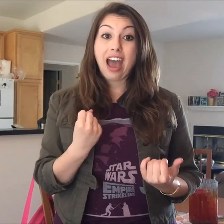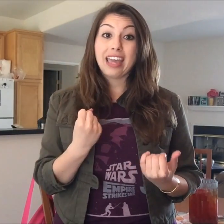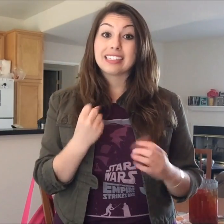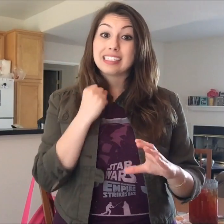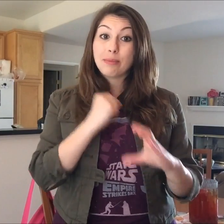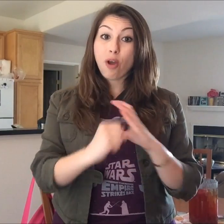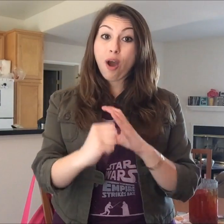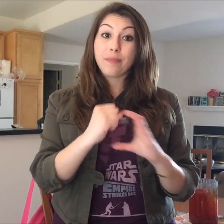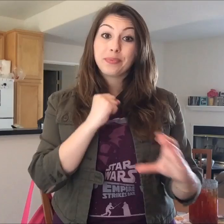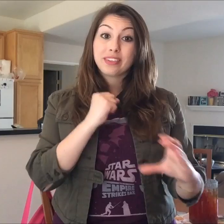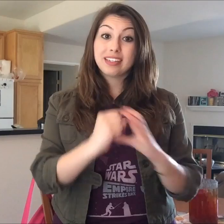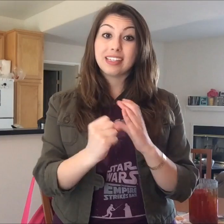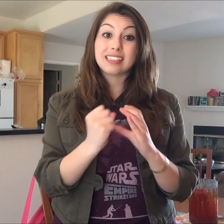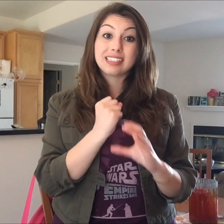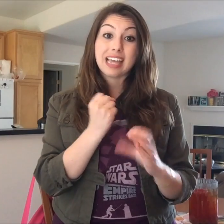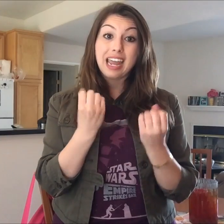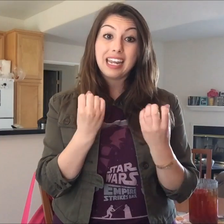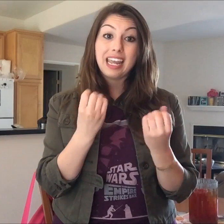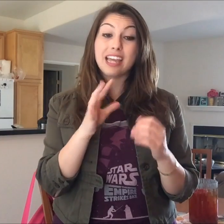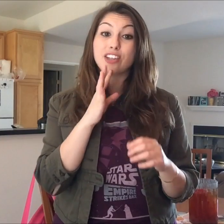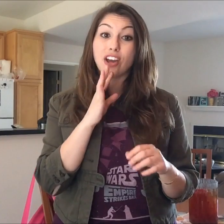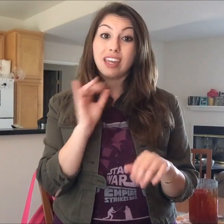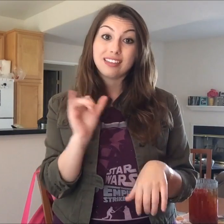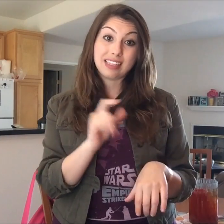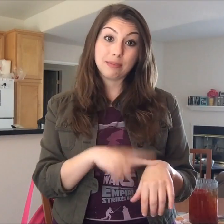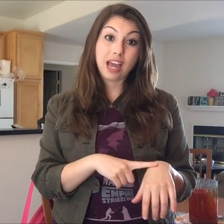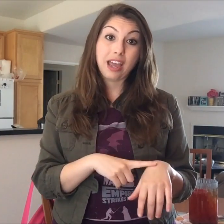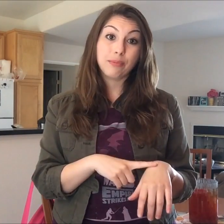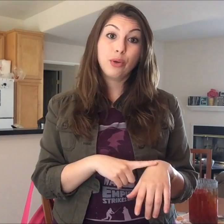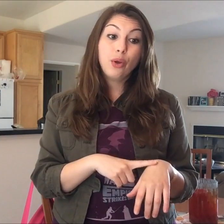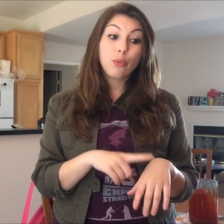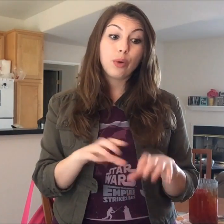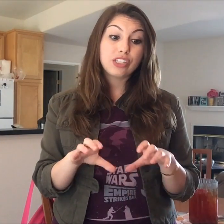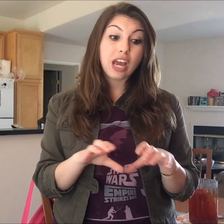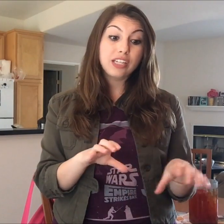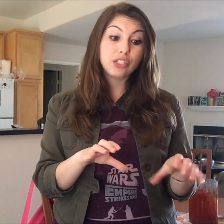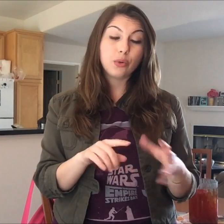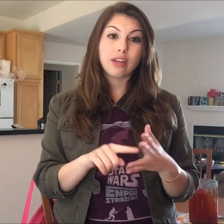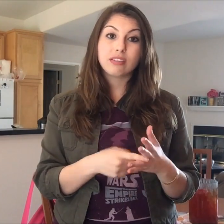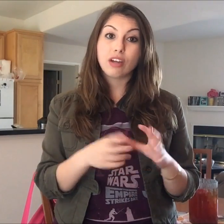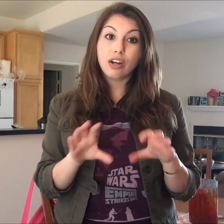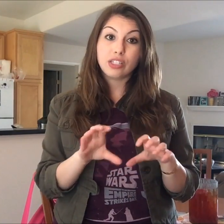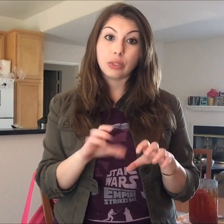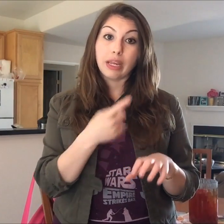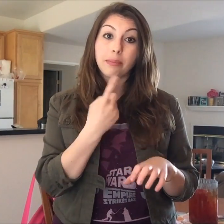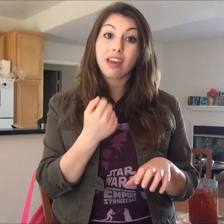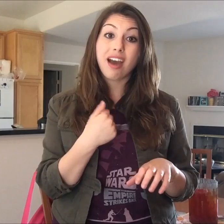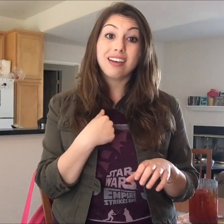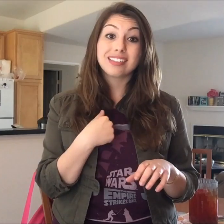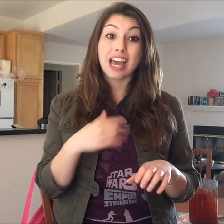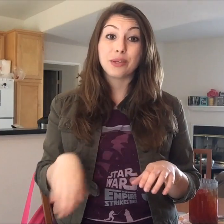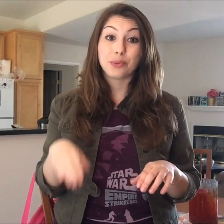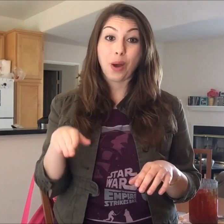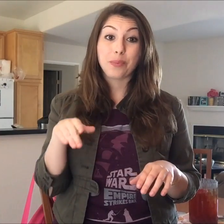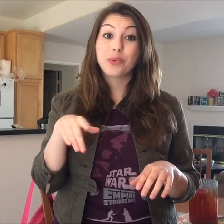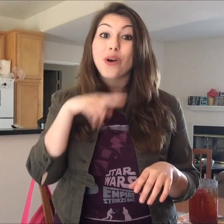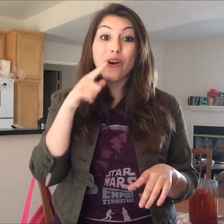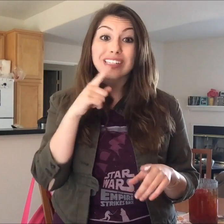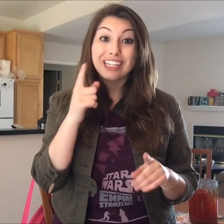I Simcom, that's signing and talking at the same time, which I do and started doing because I grew up with all